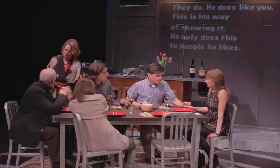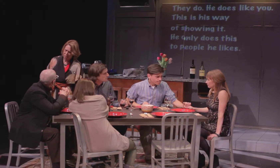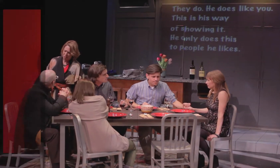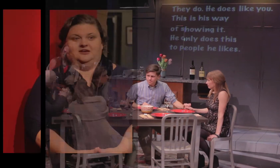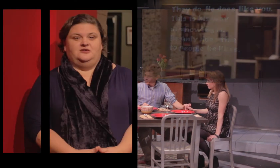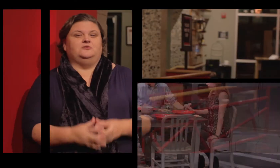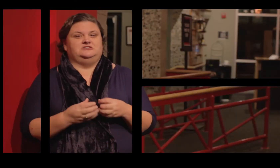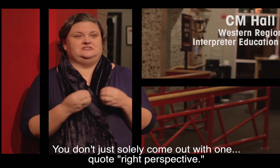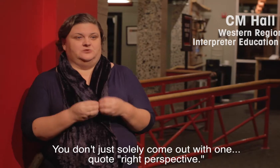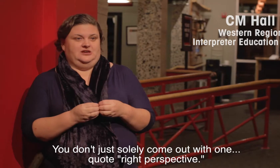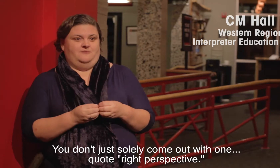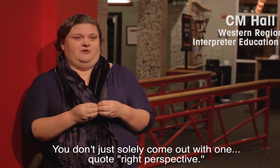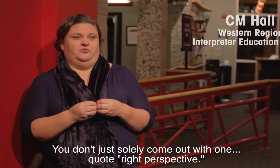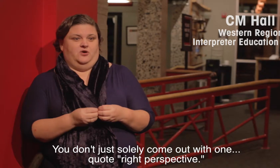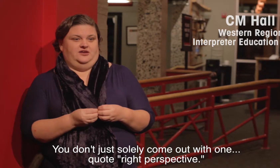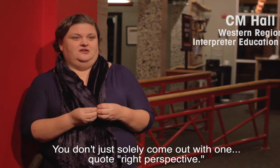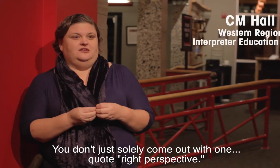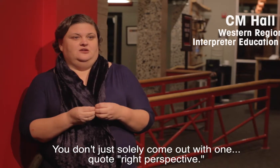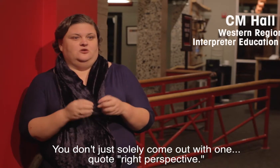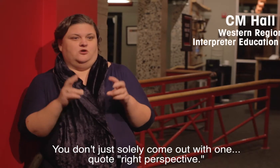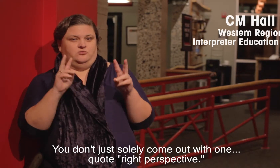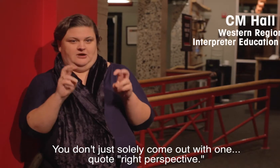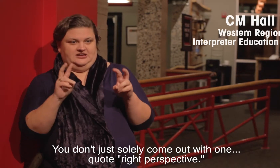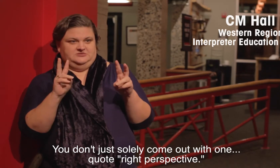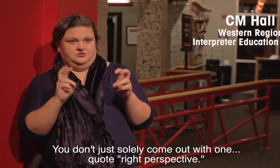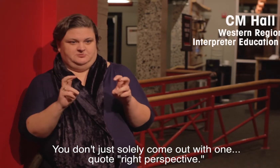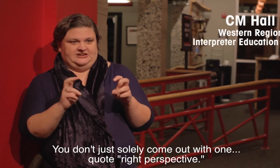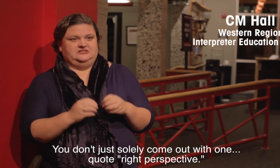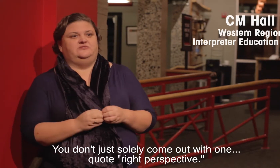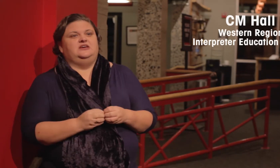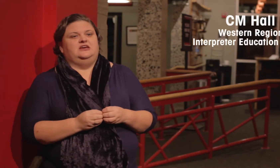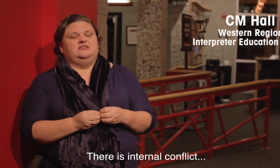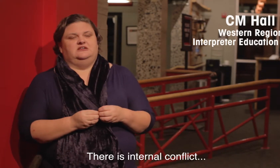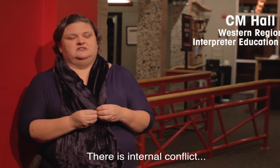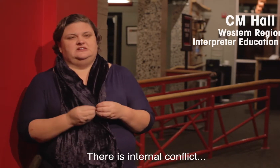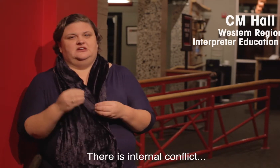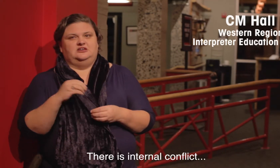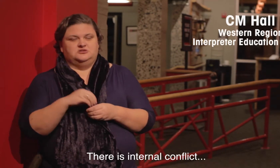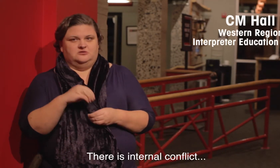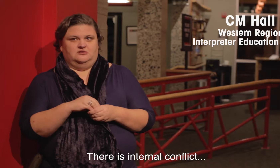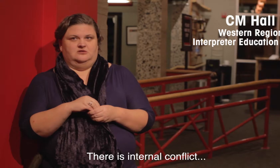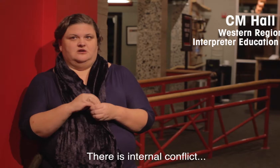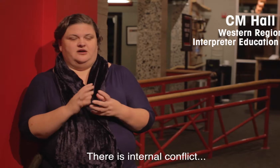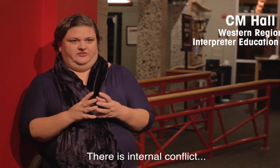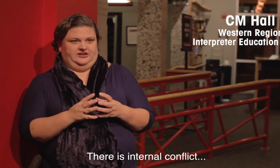You don't just solely come out with one quote right perspective, there is internal conflict